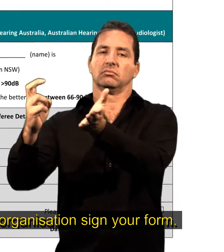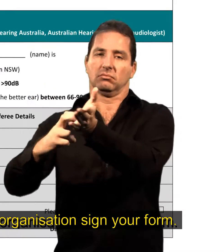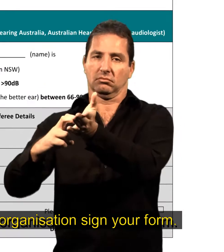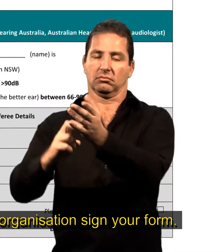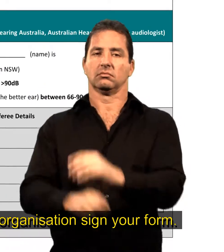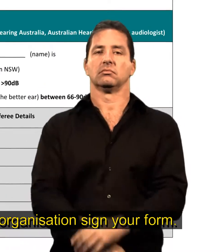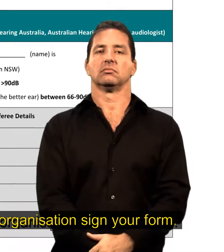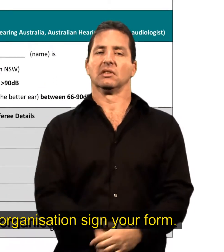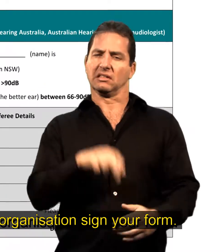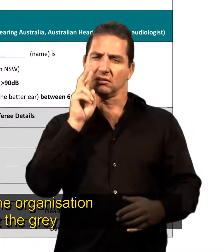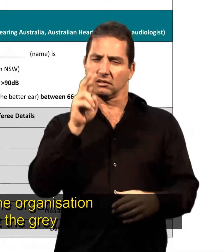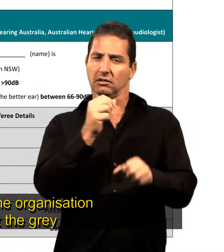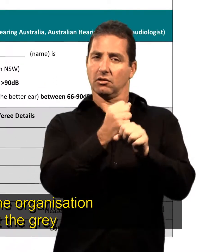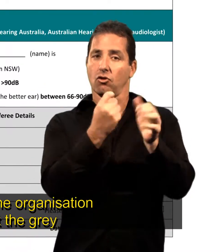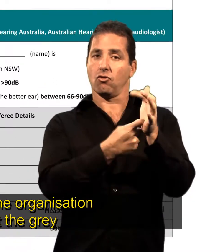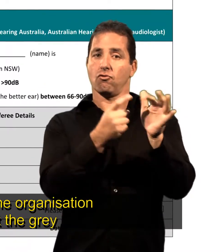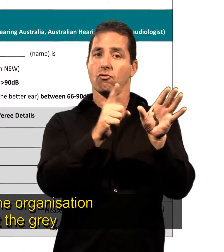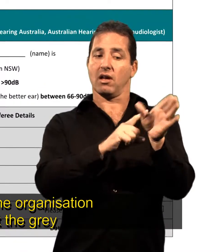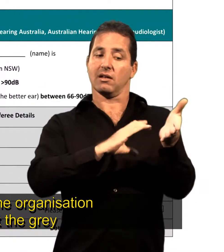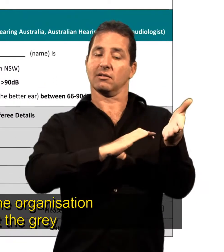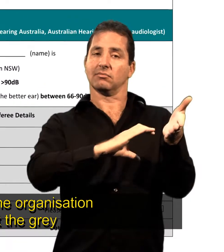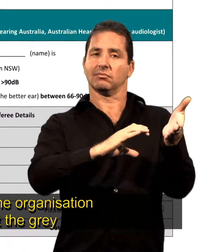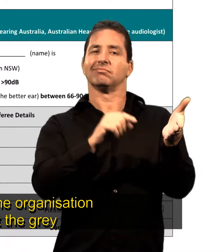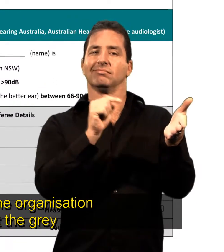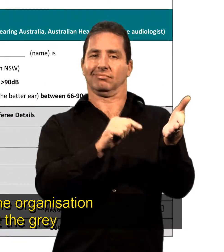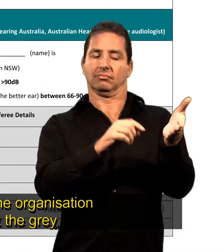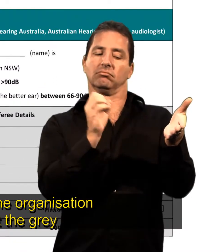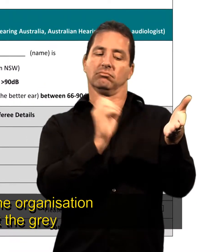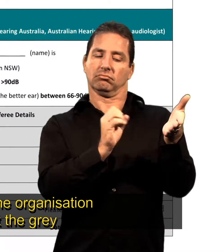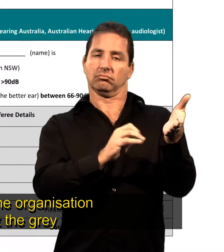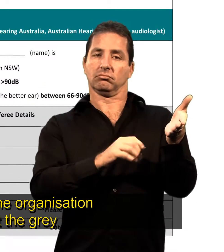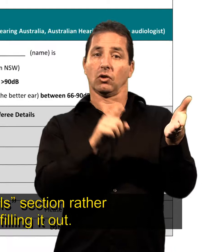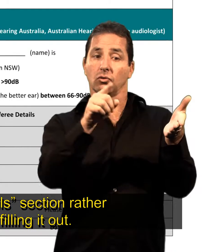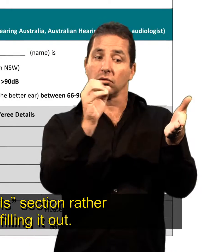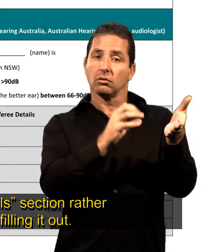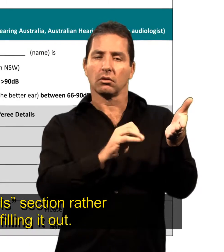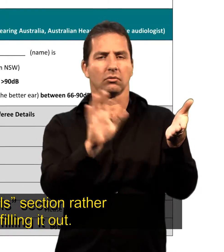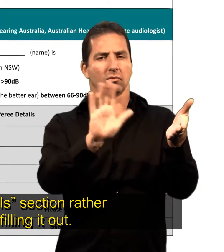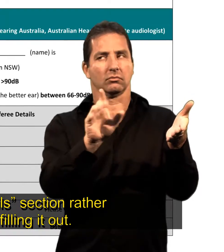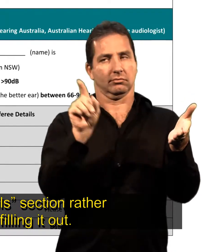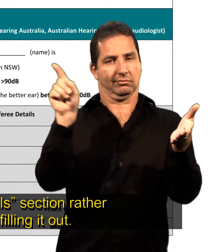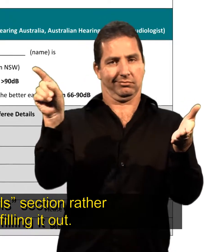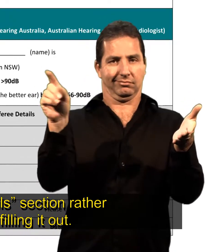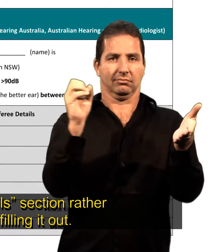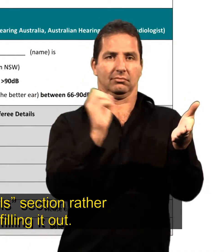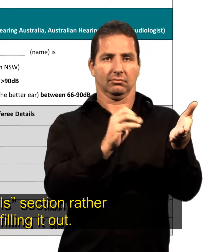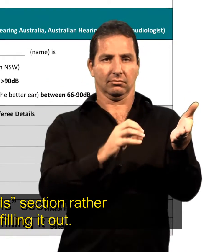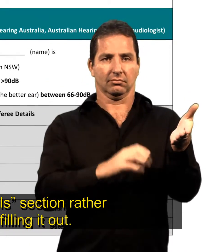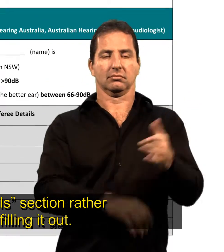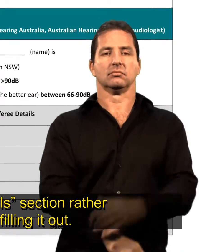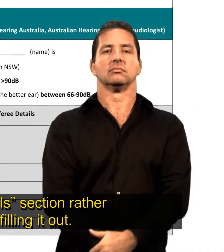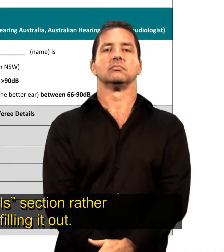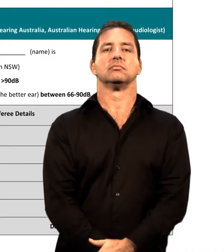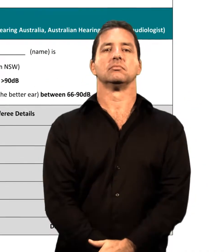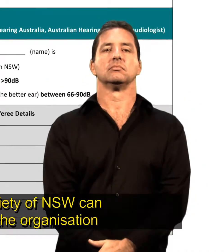form. Make sure the organisation fills out the grey referee details section rather than you filling